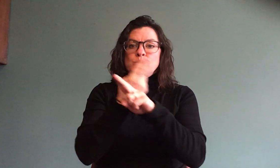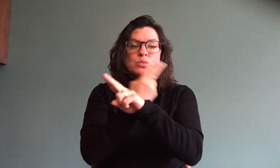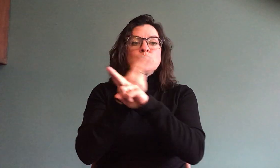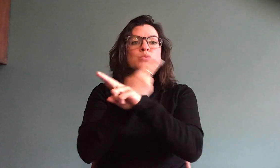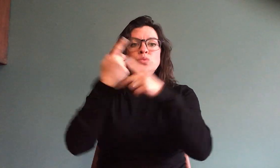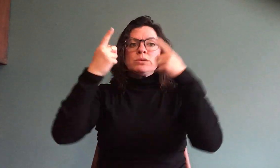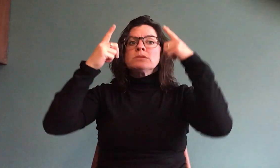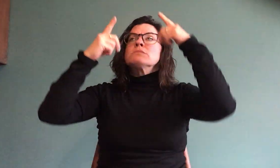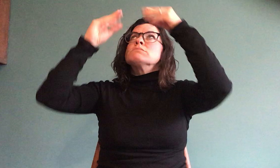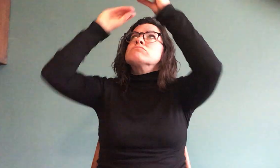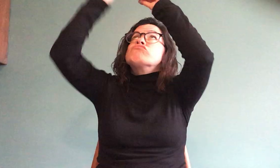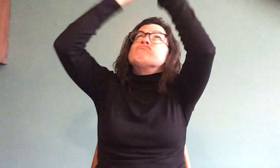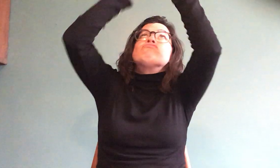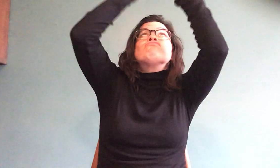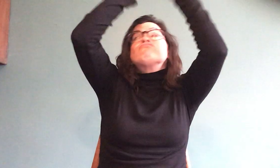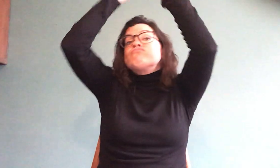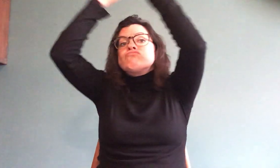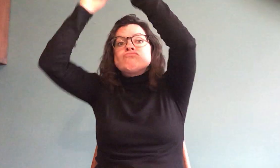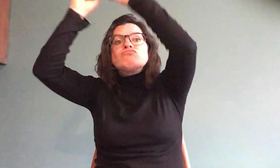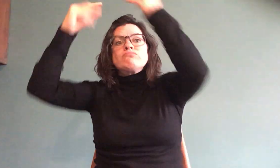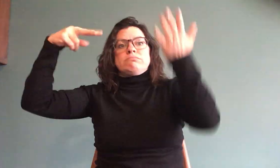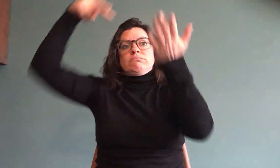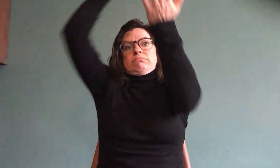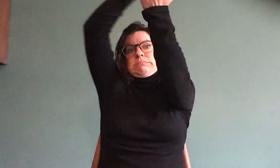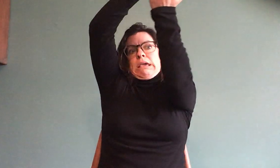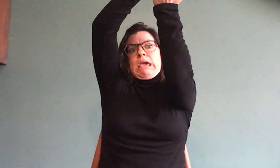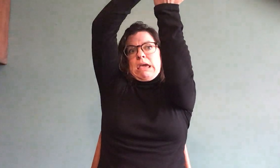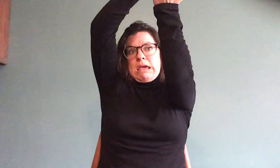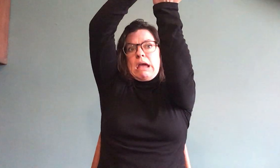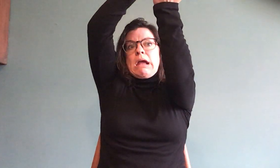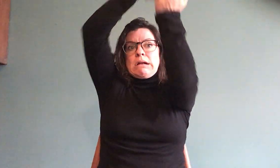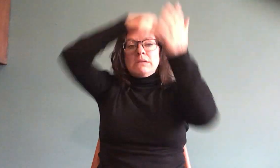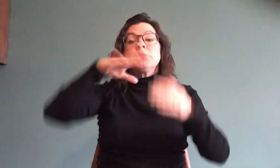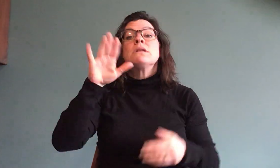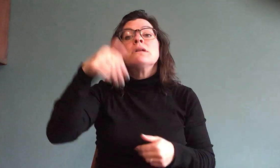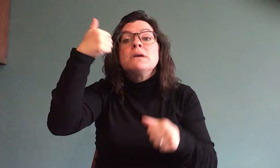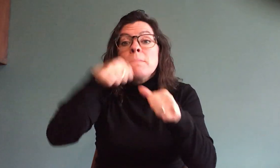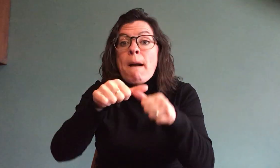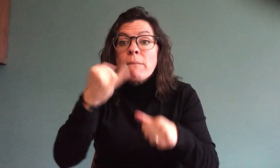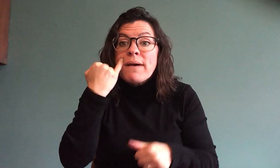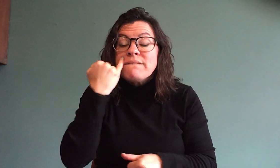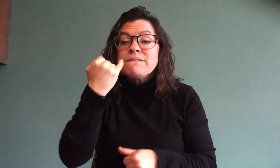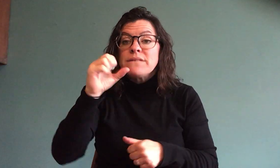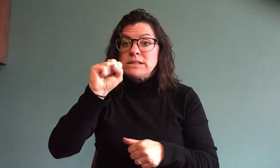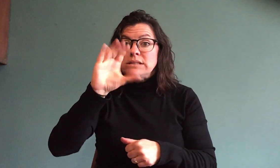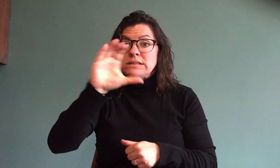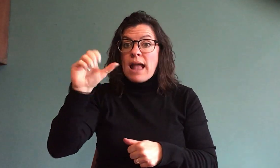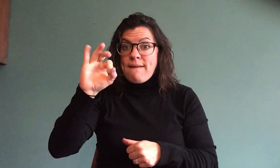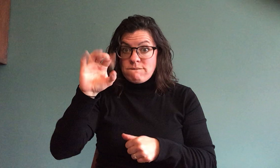you gotta be careful. Well, it's above 6 feet, right, Sam? So yeah. if it's above 6 feet, what do I have to have?